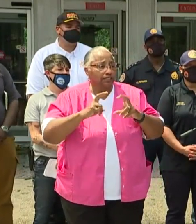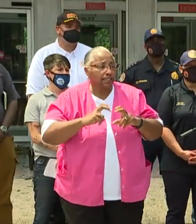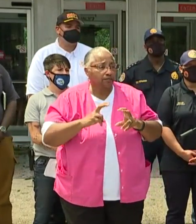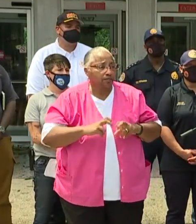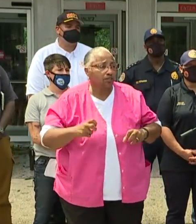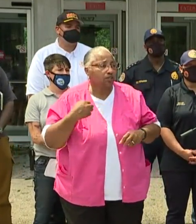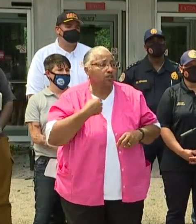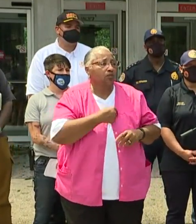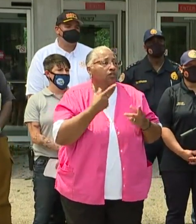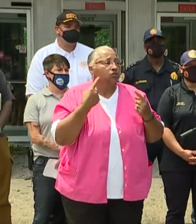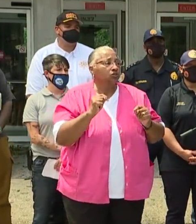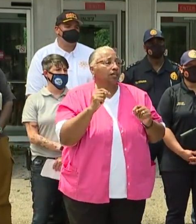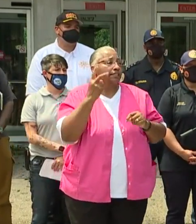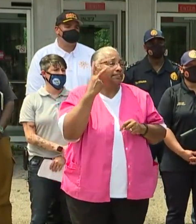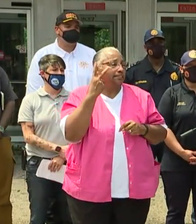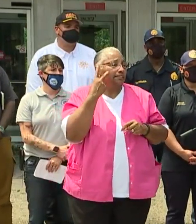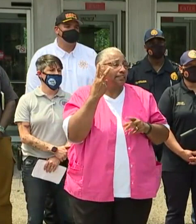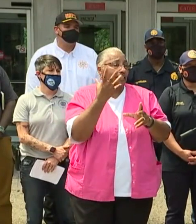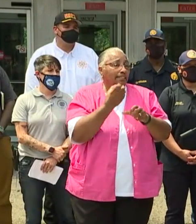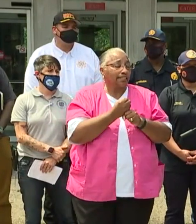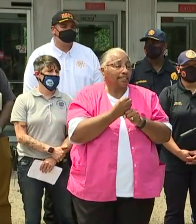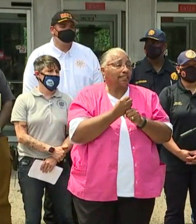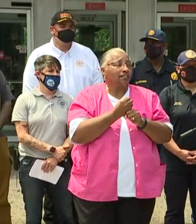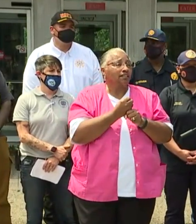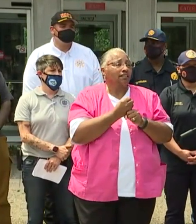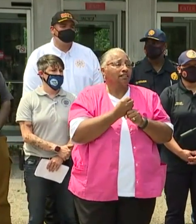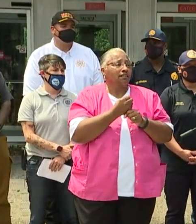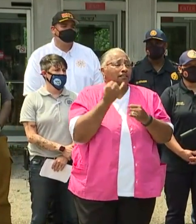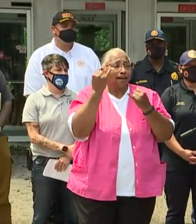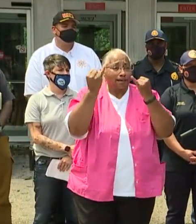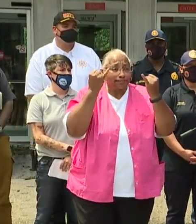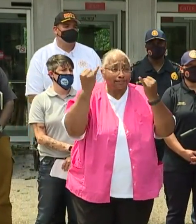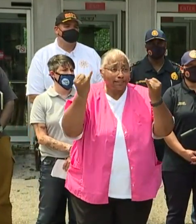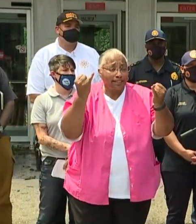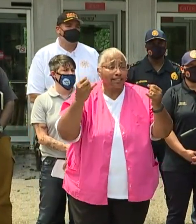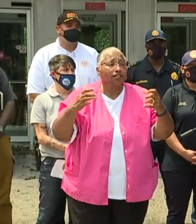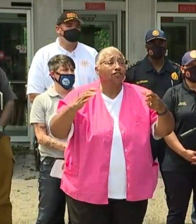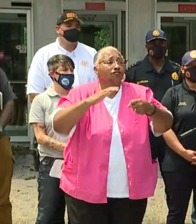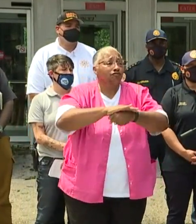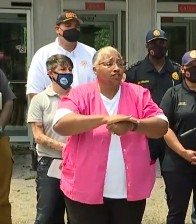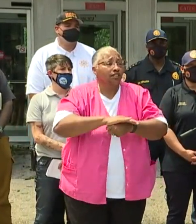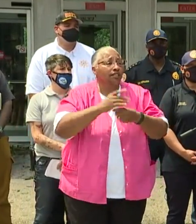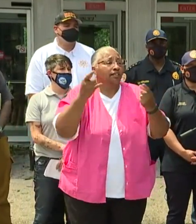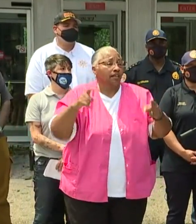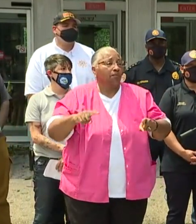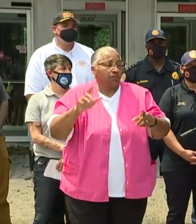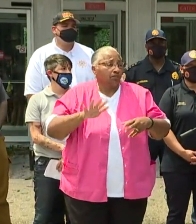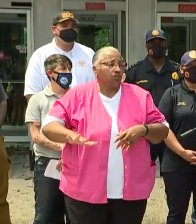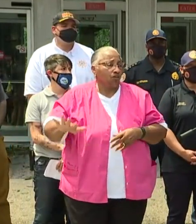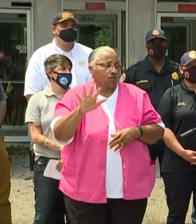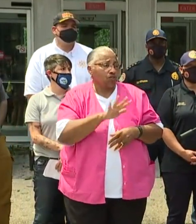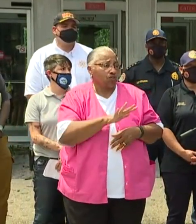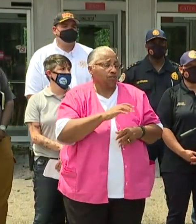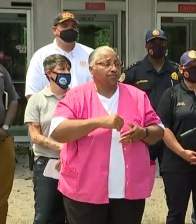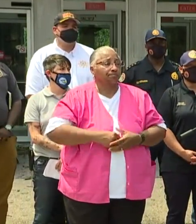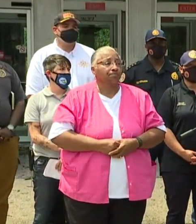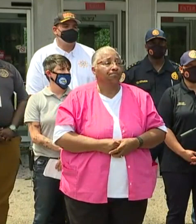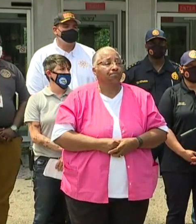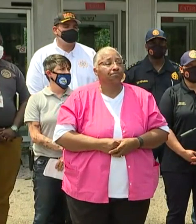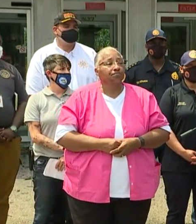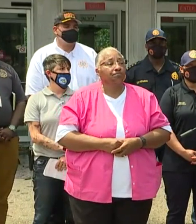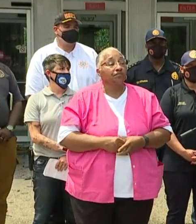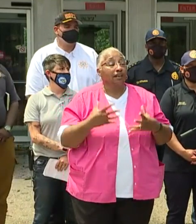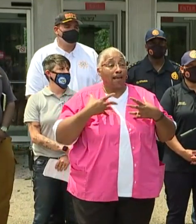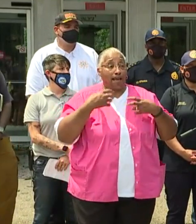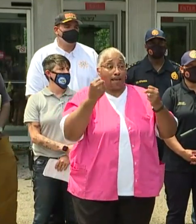to, get our arms wrapped around the complete content of what is out there right now and what we need to address. The